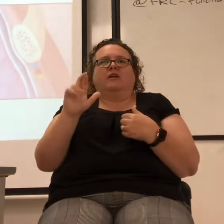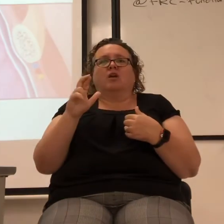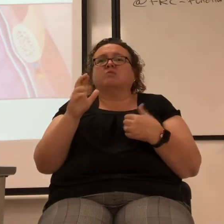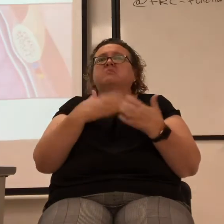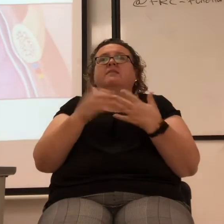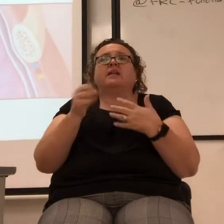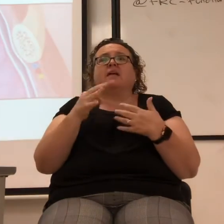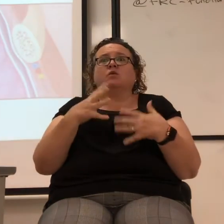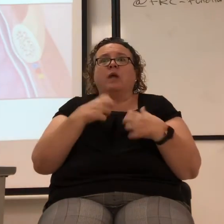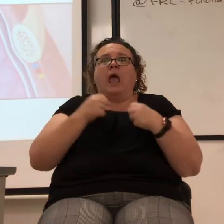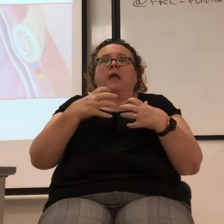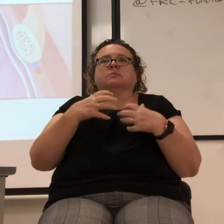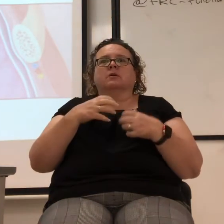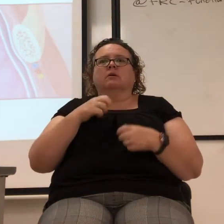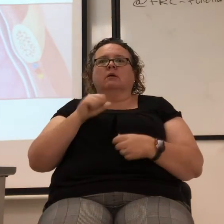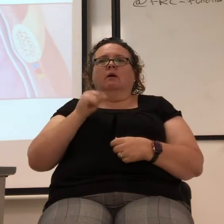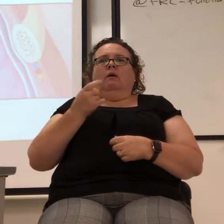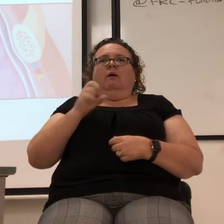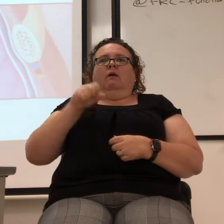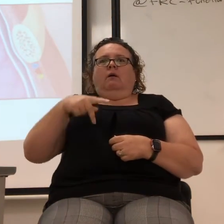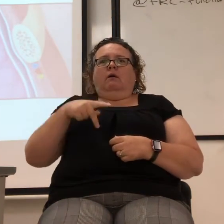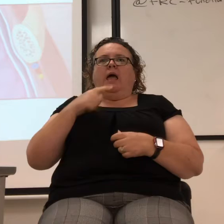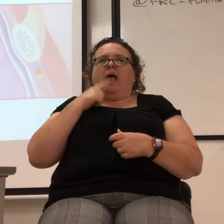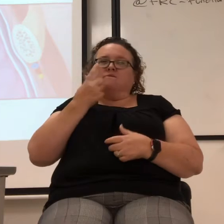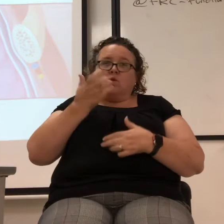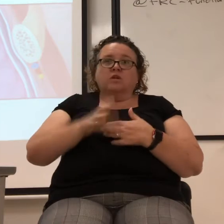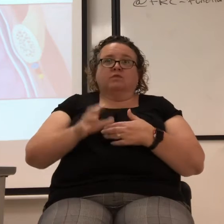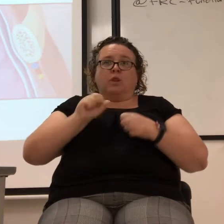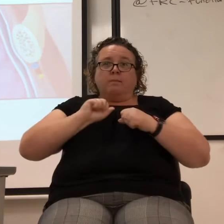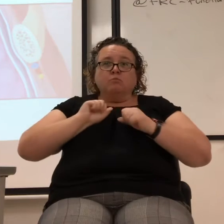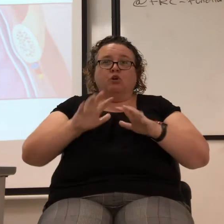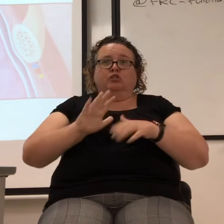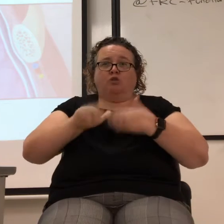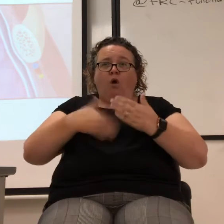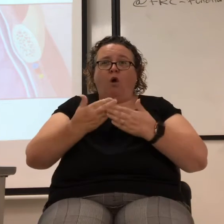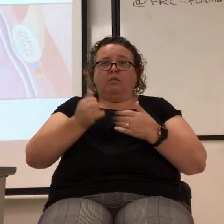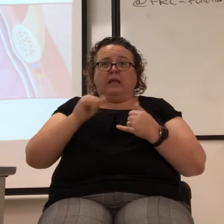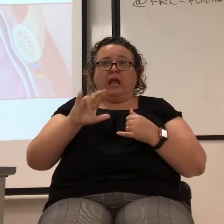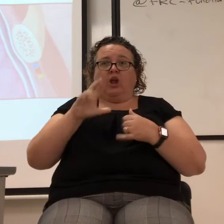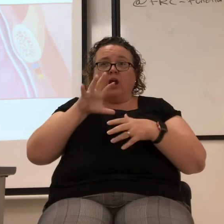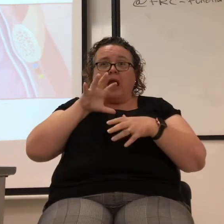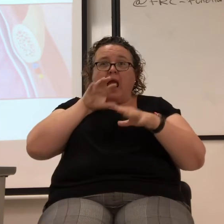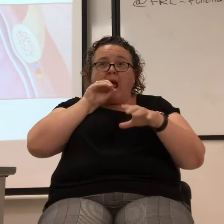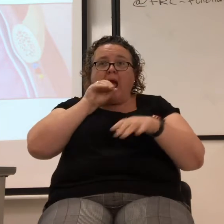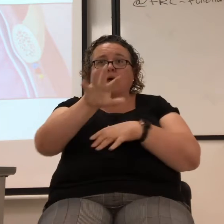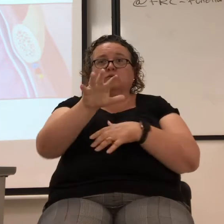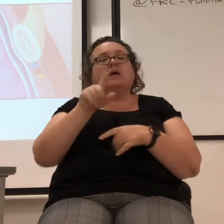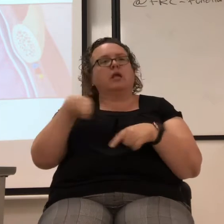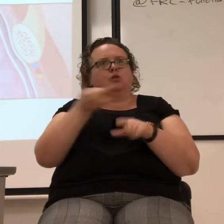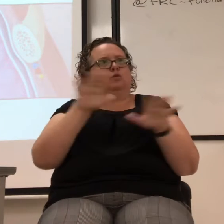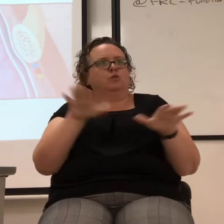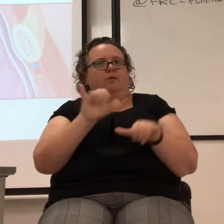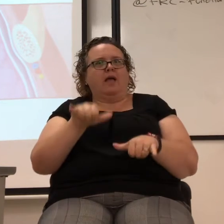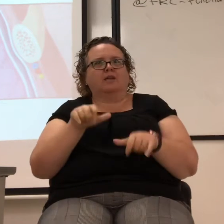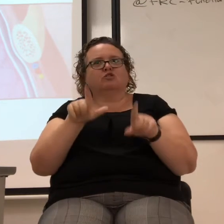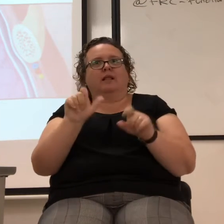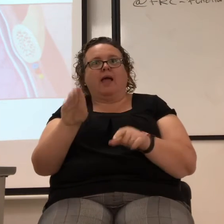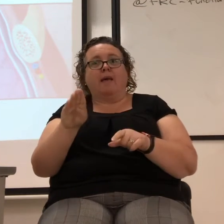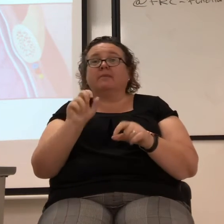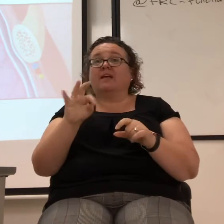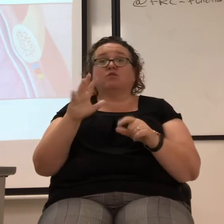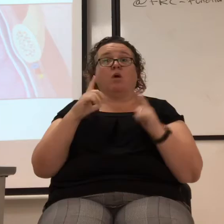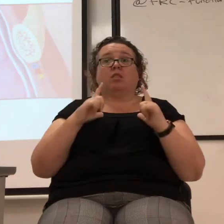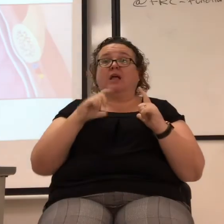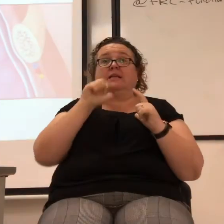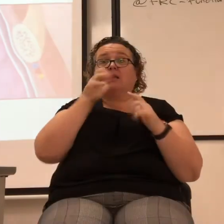gasp and forcefully push all the air out, and you're gonna do that in the lab, as long as your lung is not